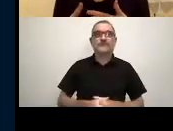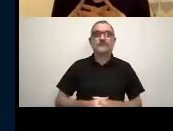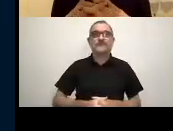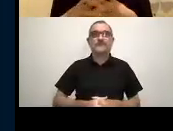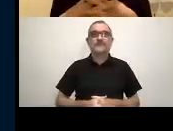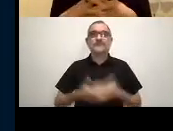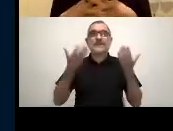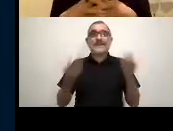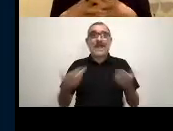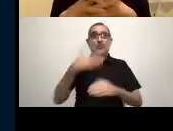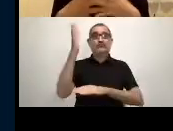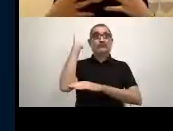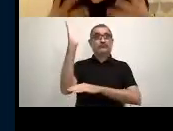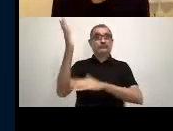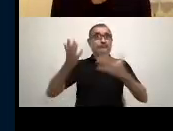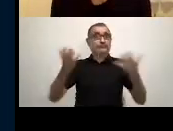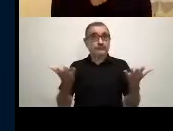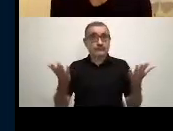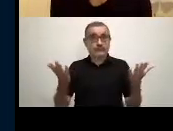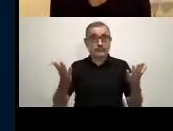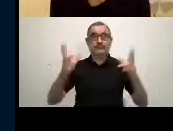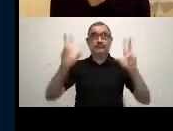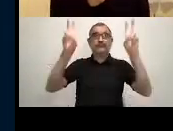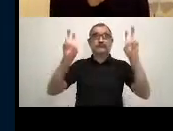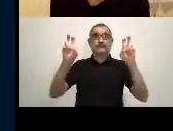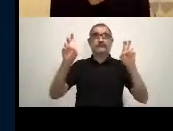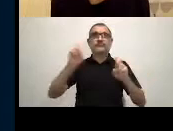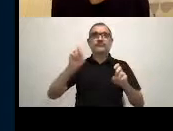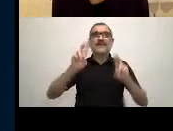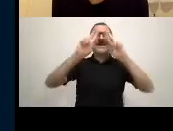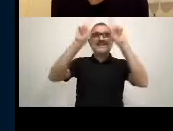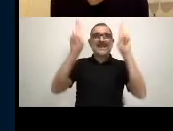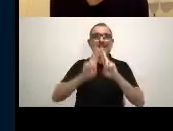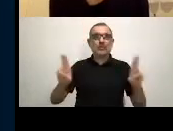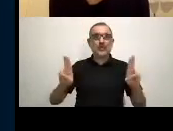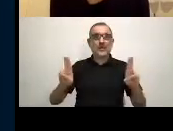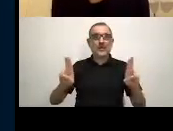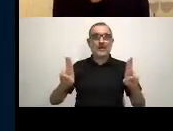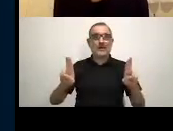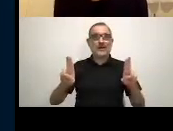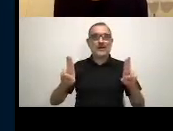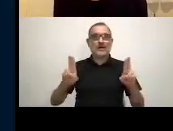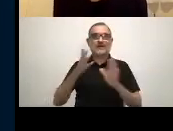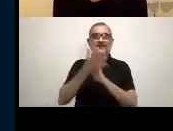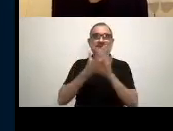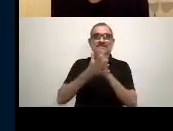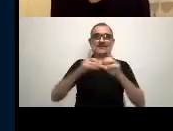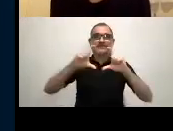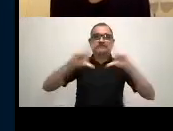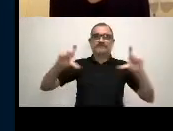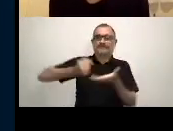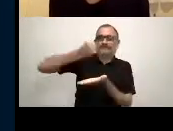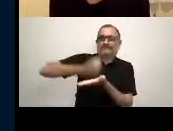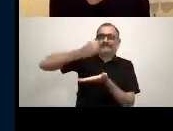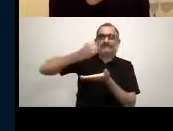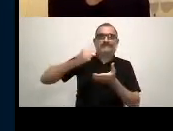about the International Sign Accreditation Assessment Board. It's a very long name, so we